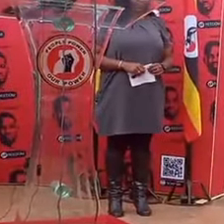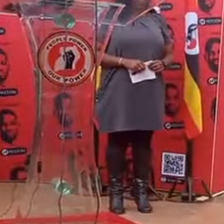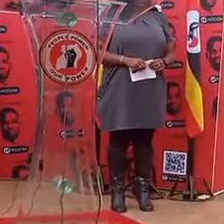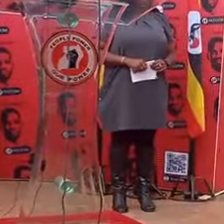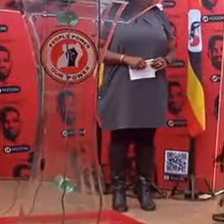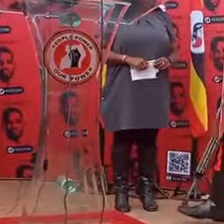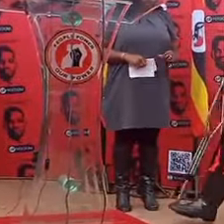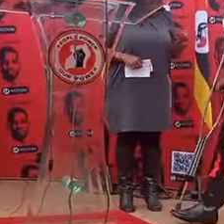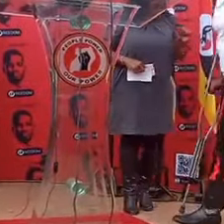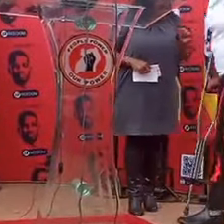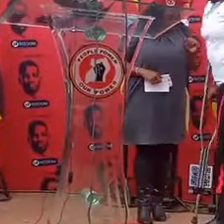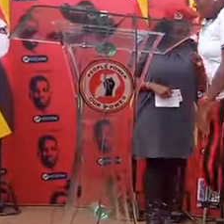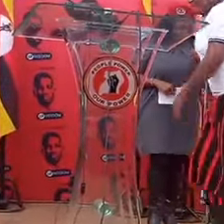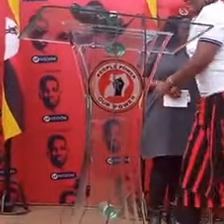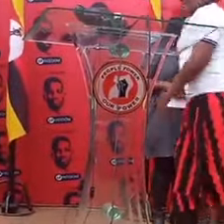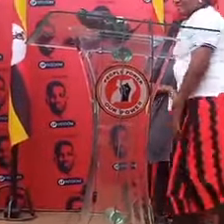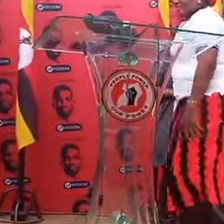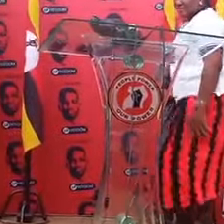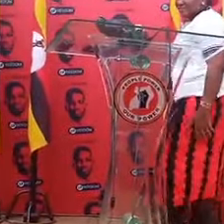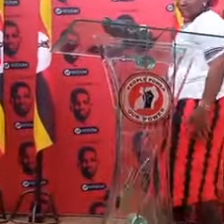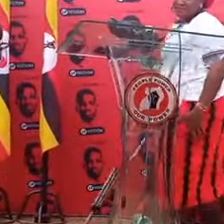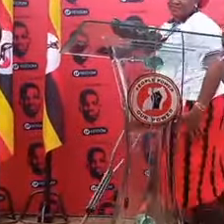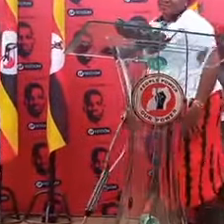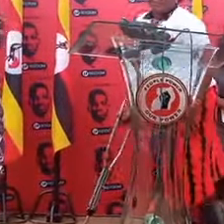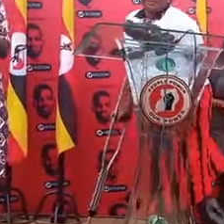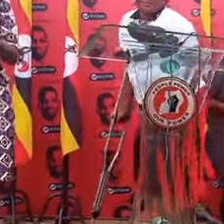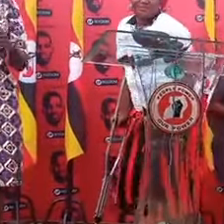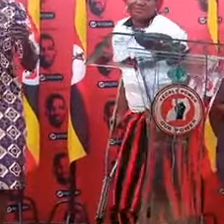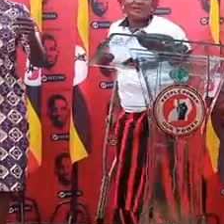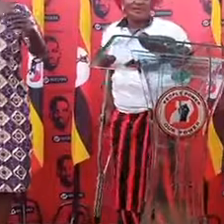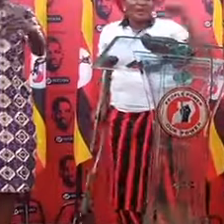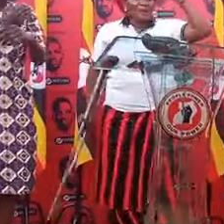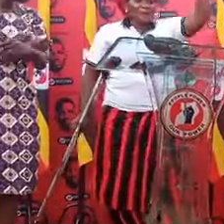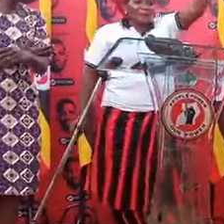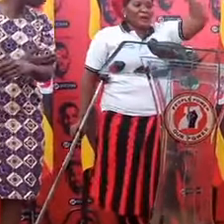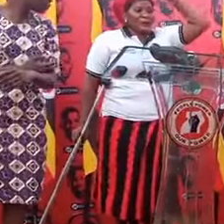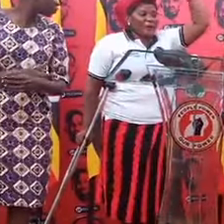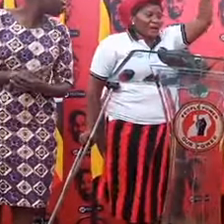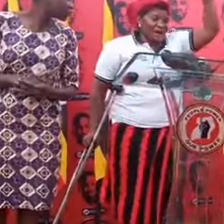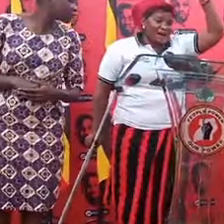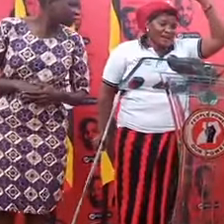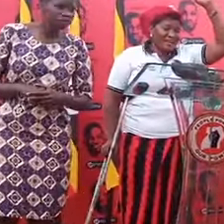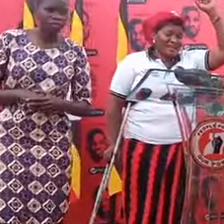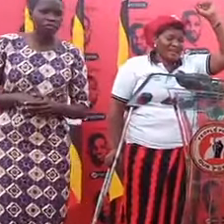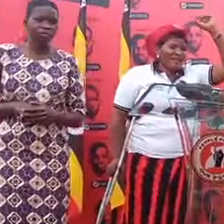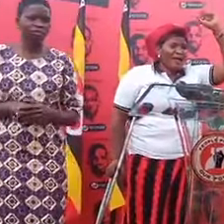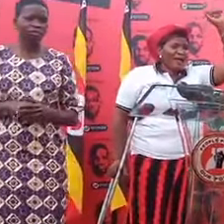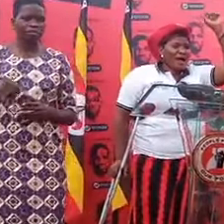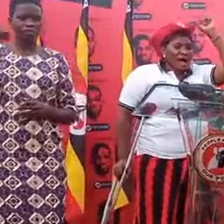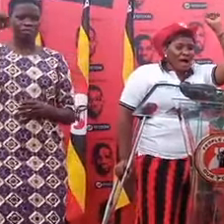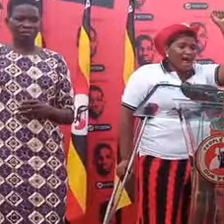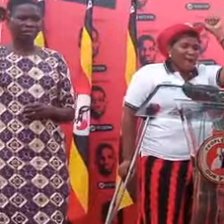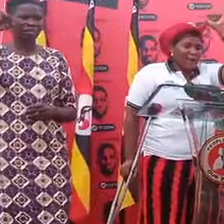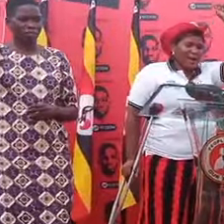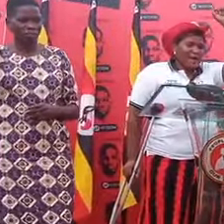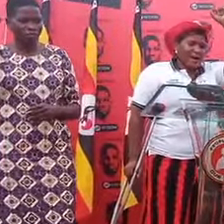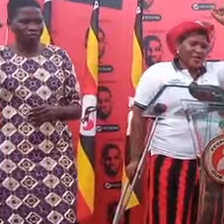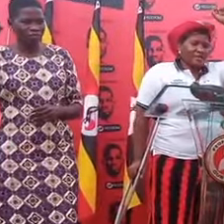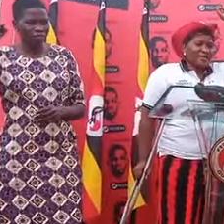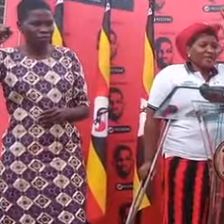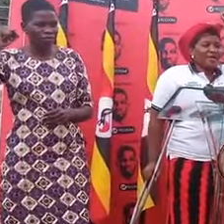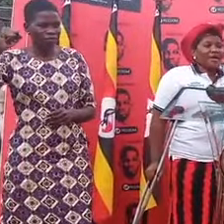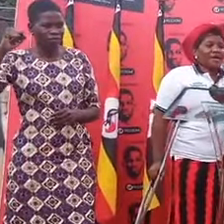People power! Our power! Our power! People power! People power! Our power! Our